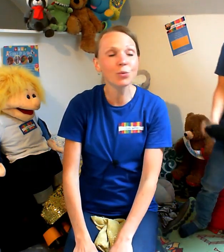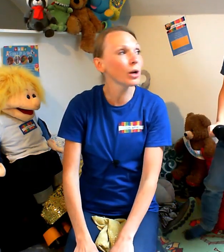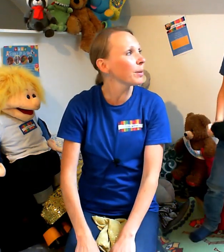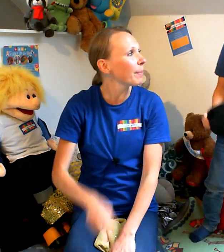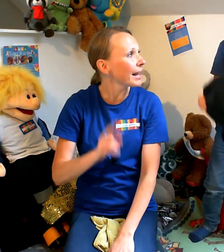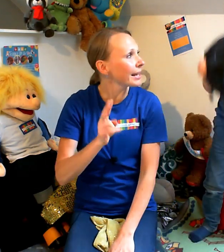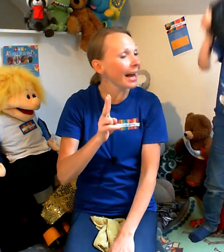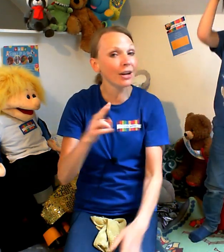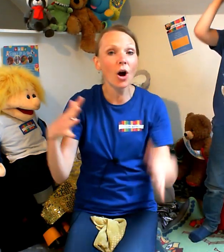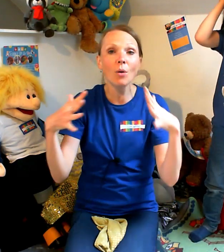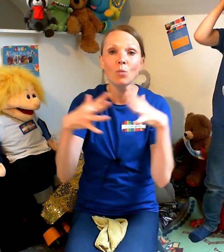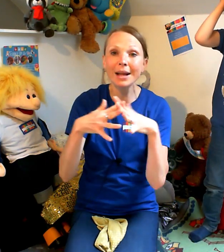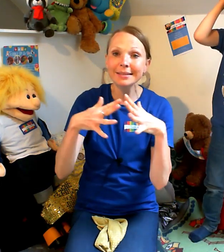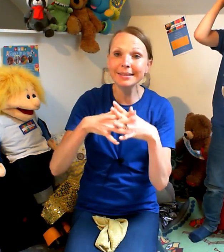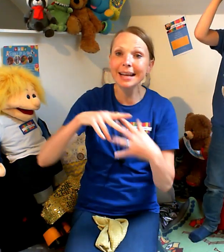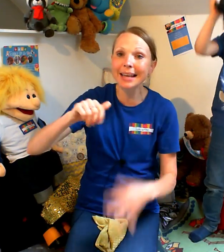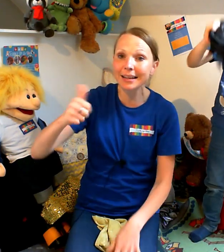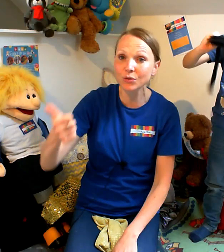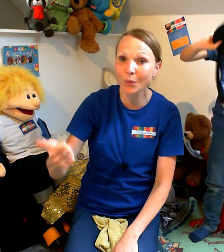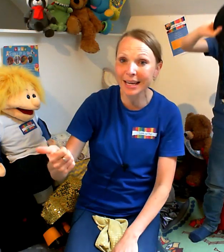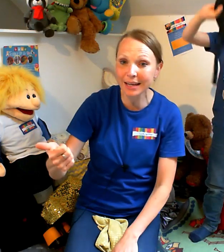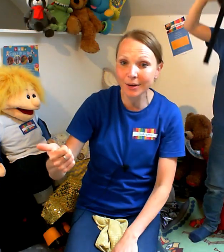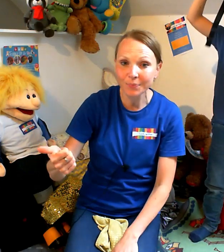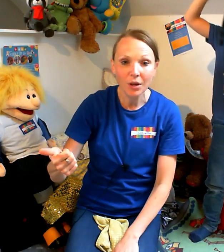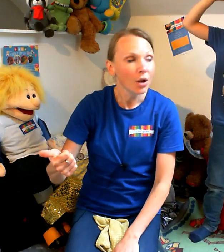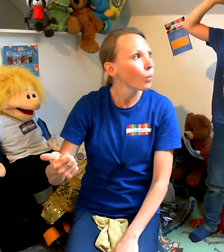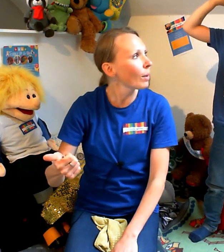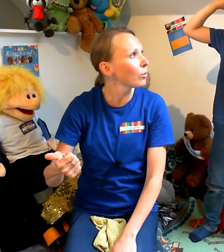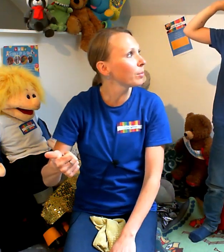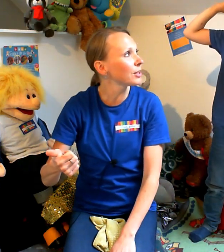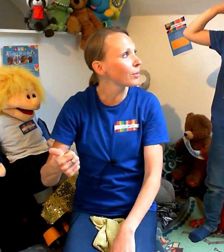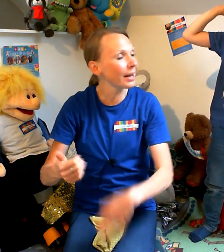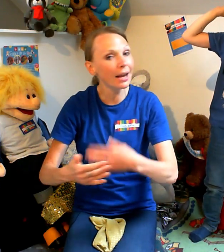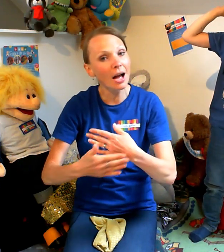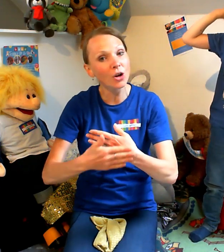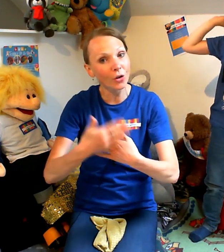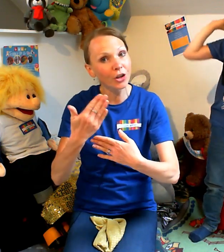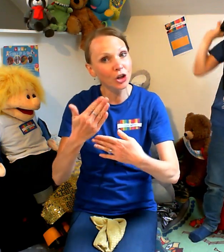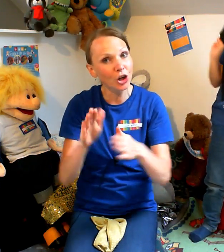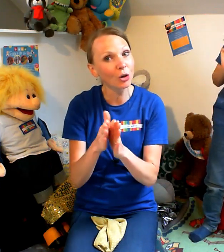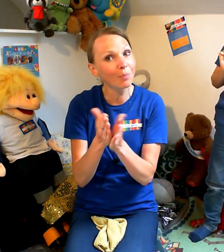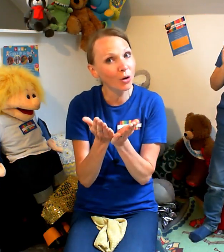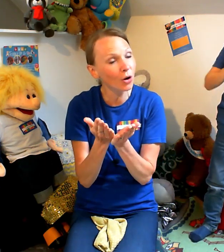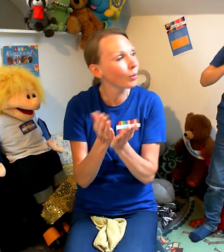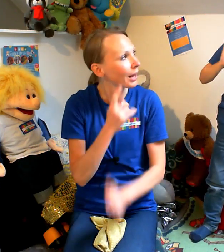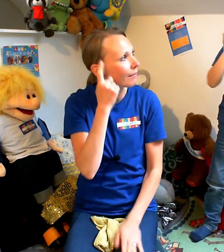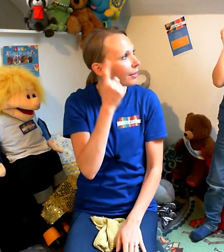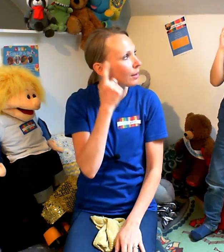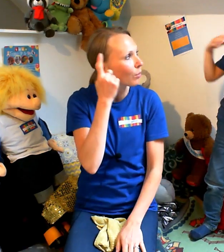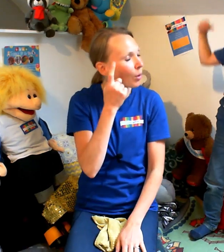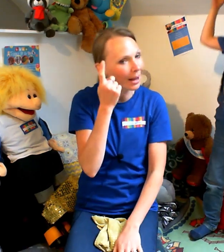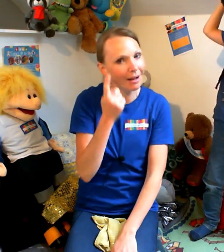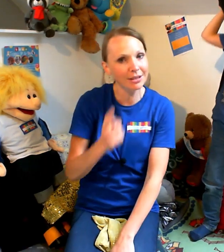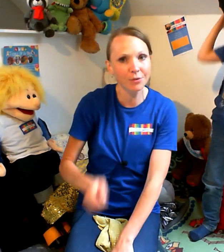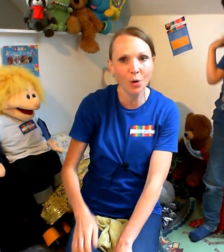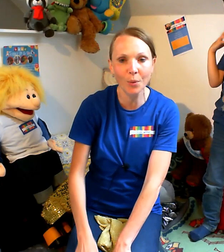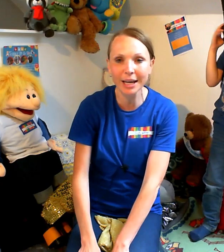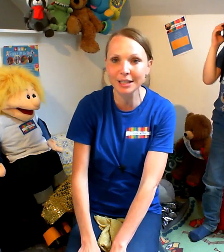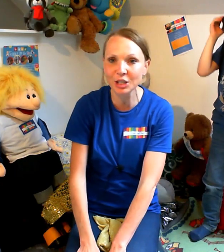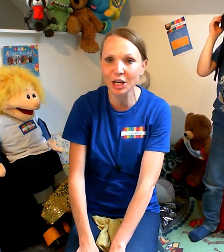be back again on Wednesday next week when we'll be doing another new book. We'll have a think, won't we, Harris, of what we're going to do.